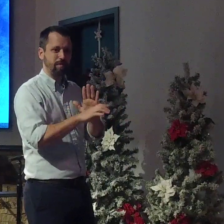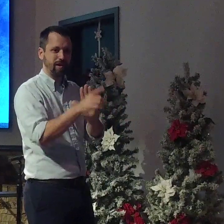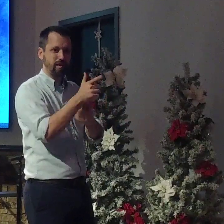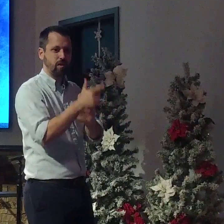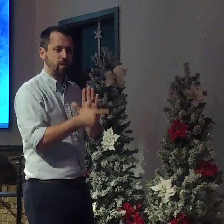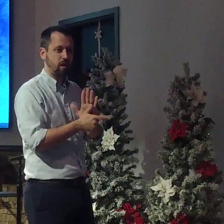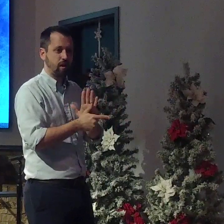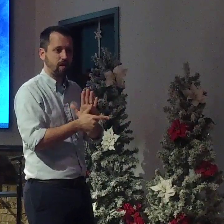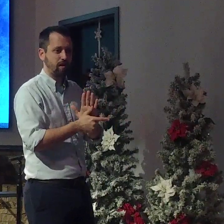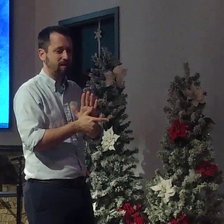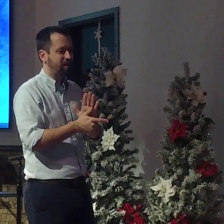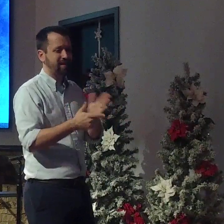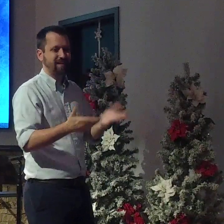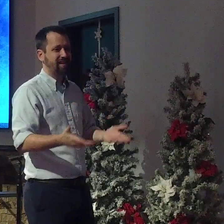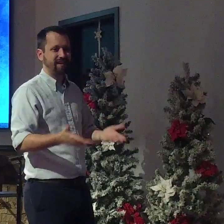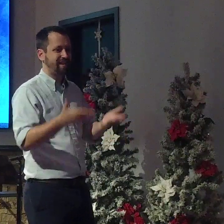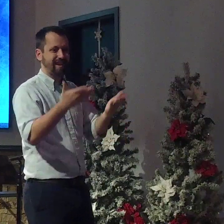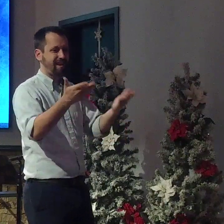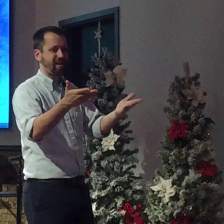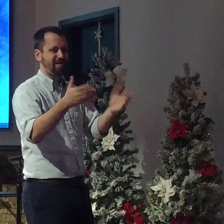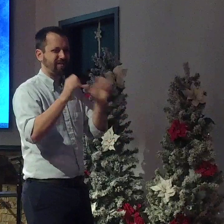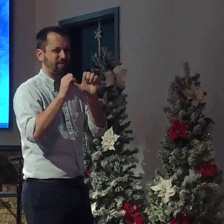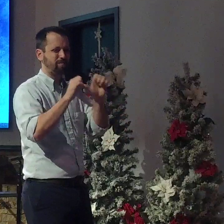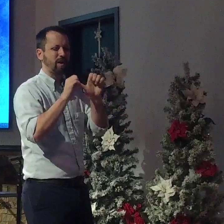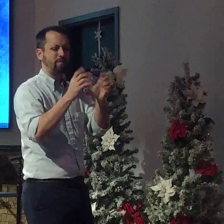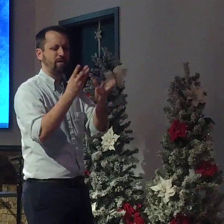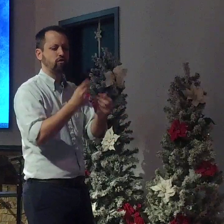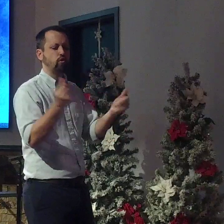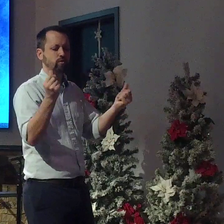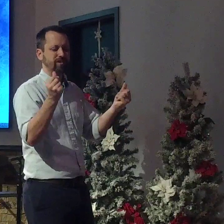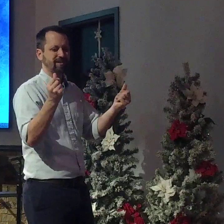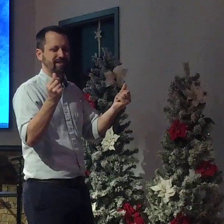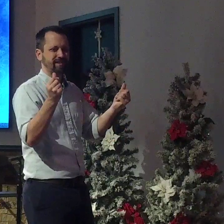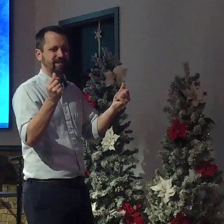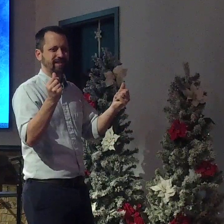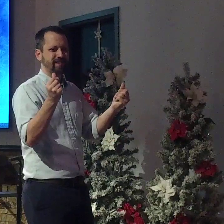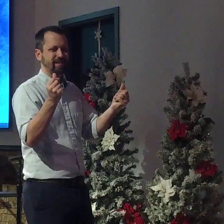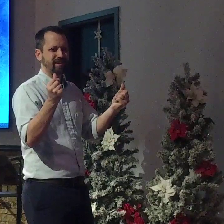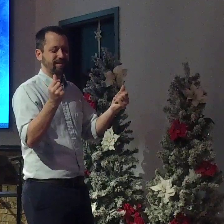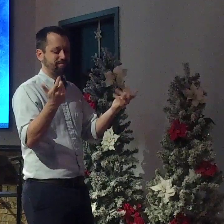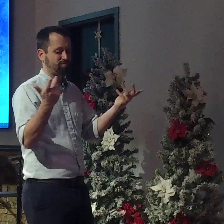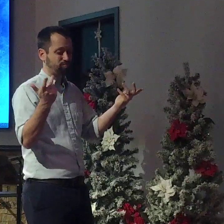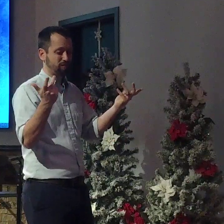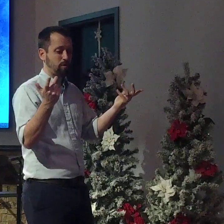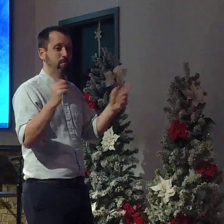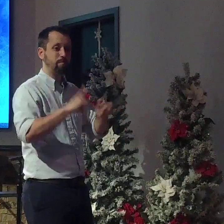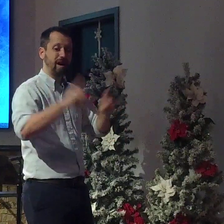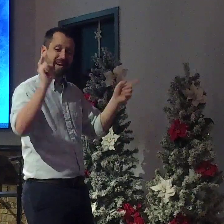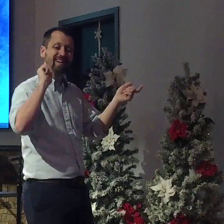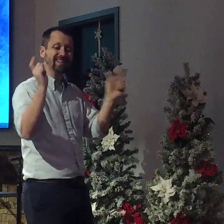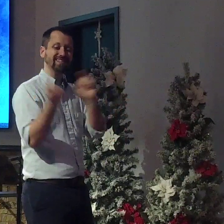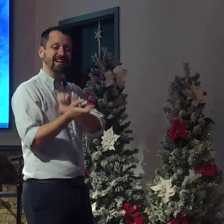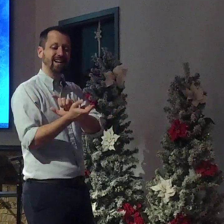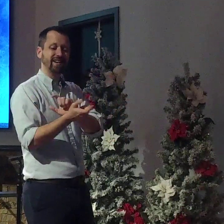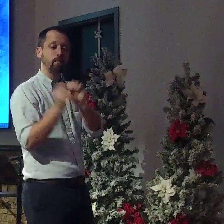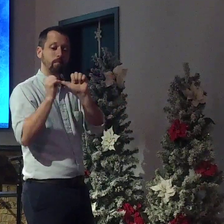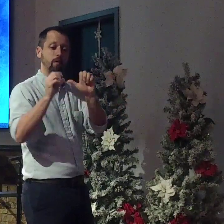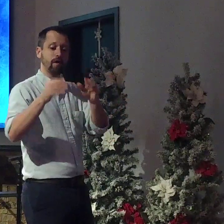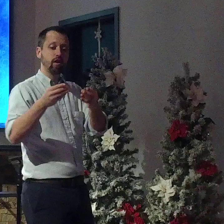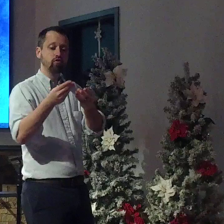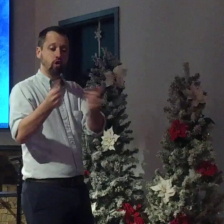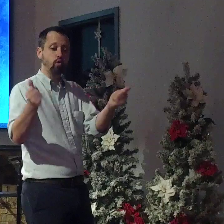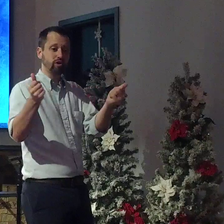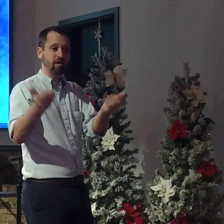A solution that would eventually allow a sinner like me to enter into a holy heaven one day when I